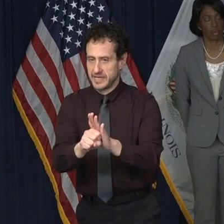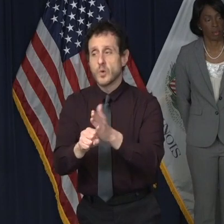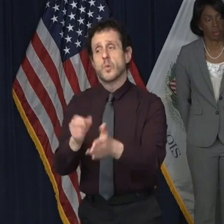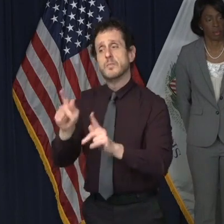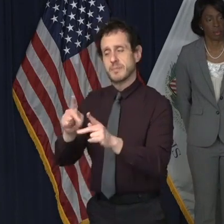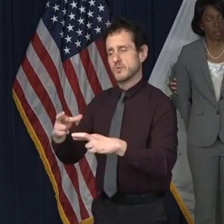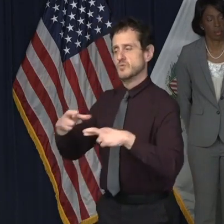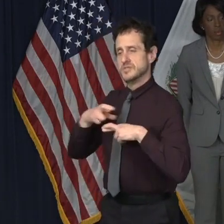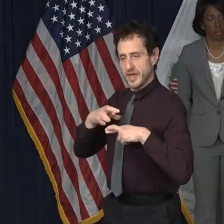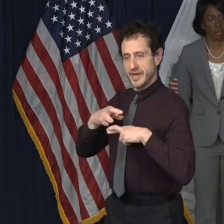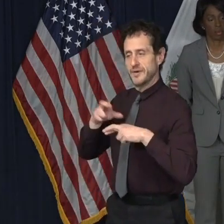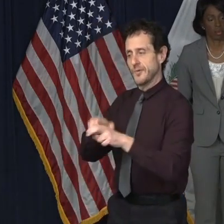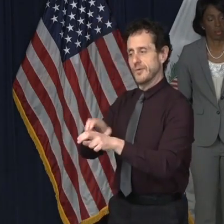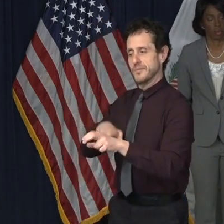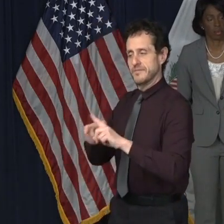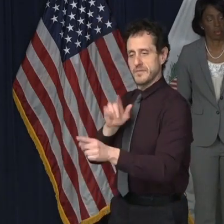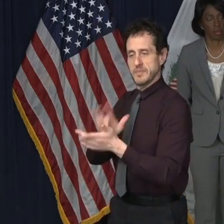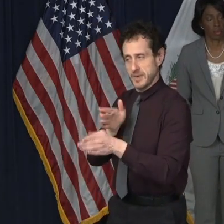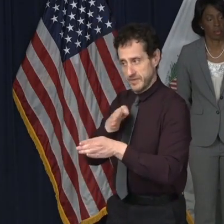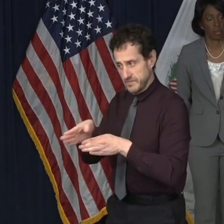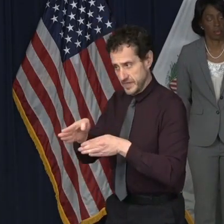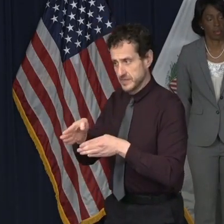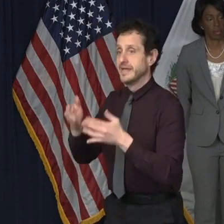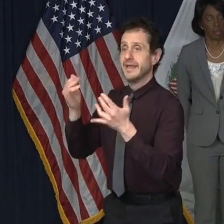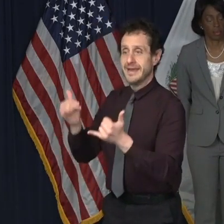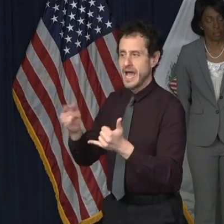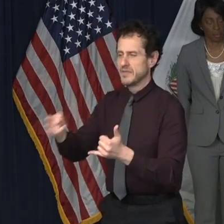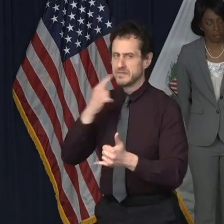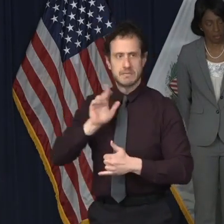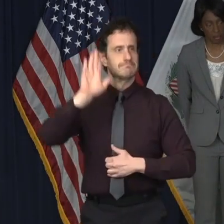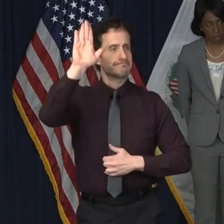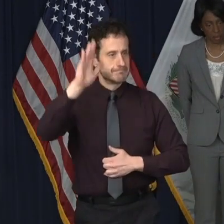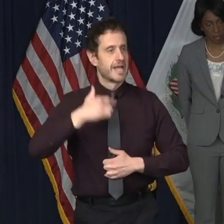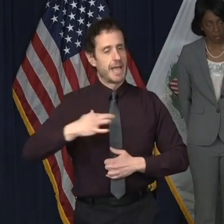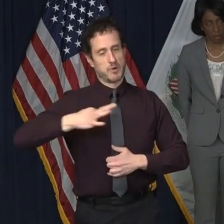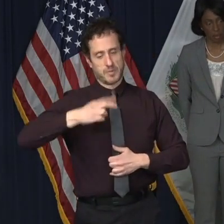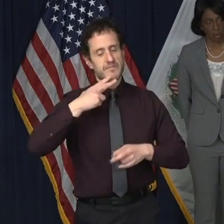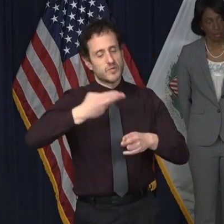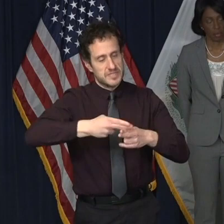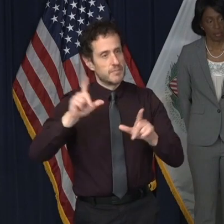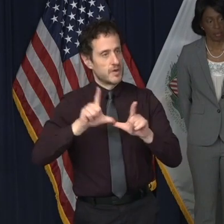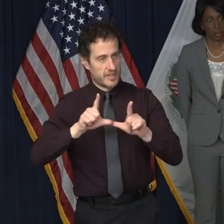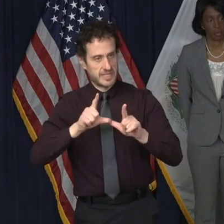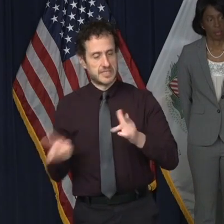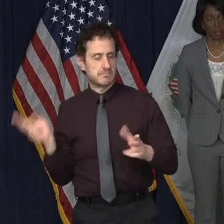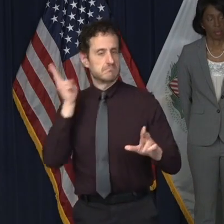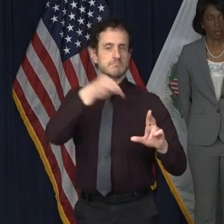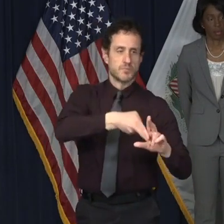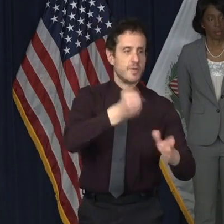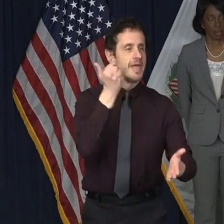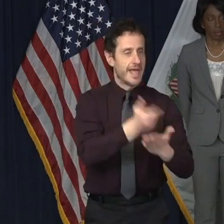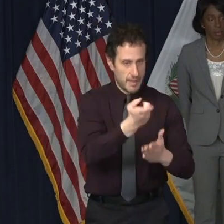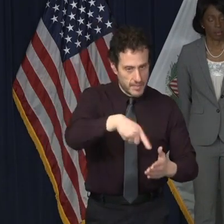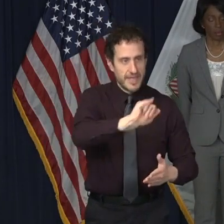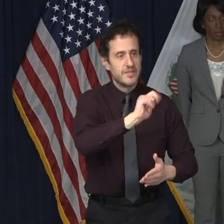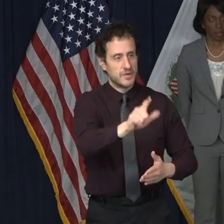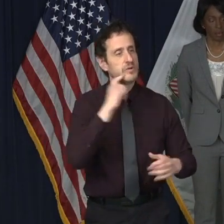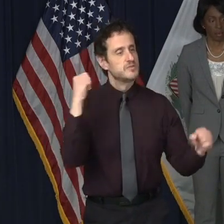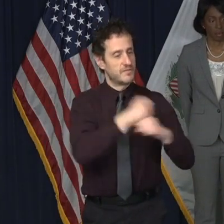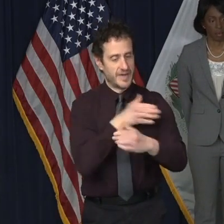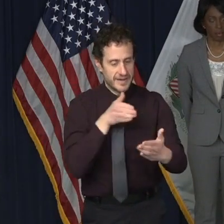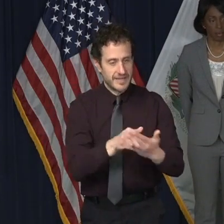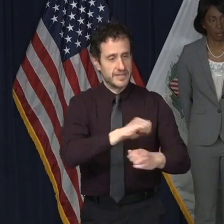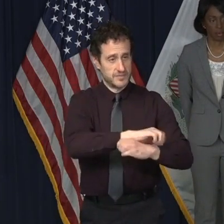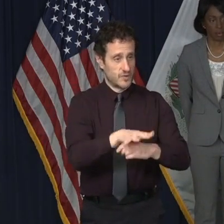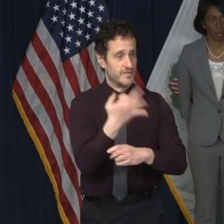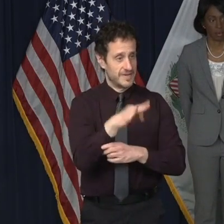medical professionals who have applied for temporary licenses to join Illinois' fight against COVID-19.